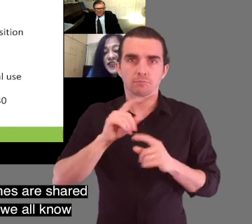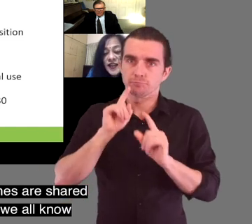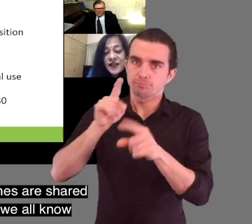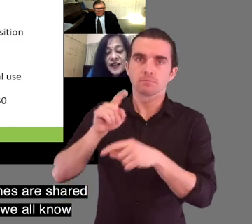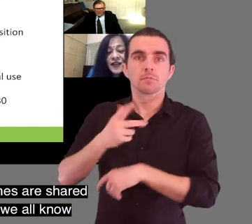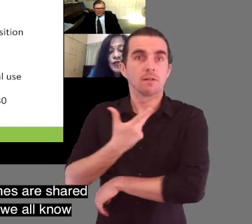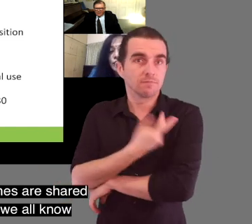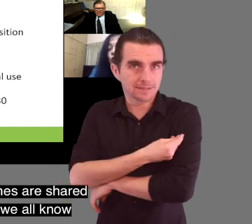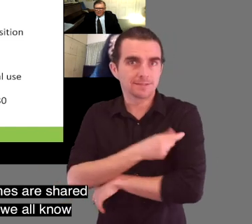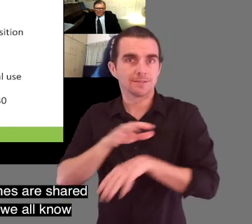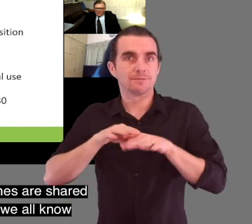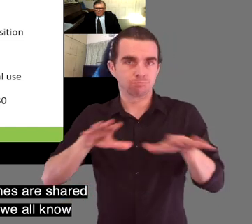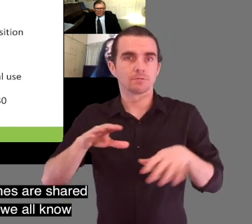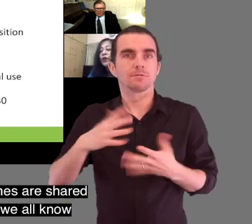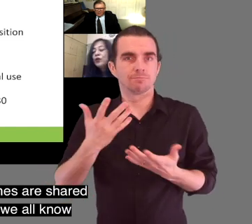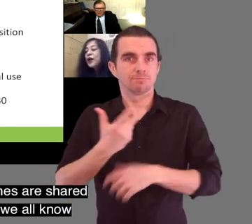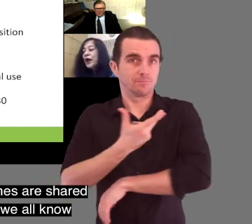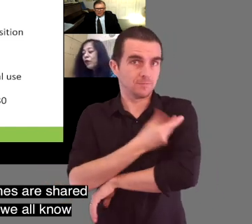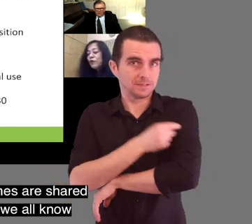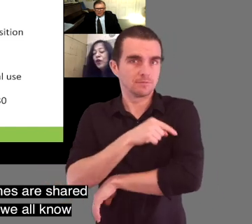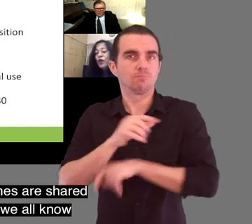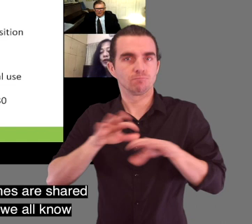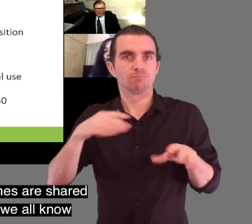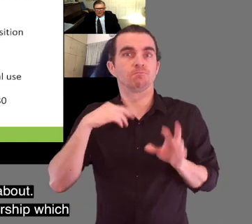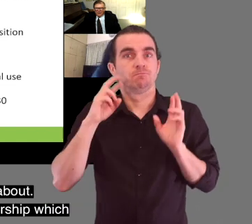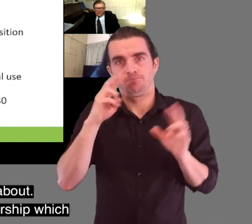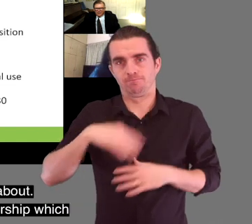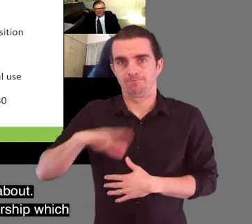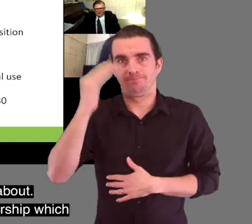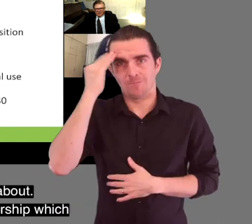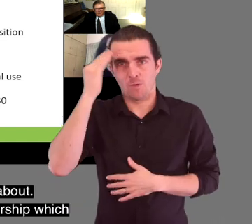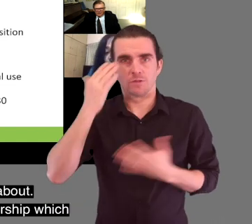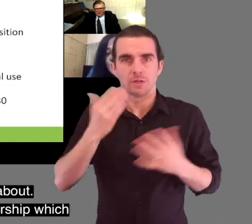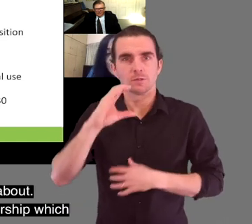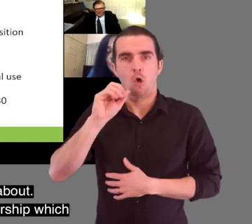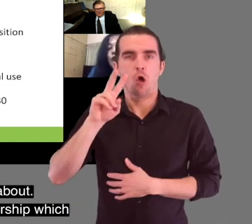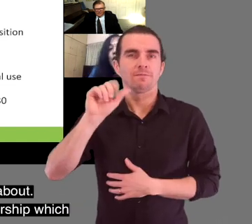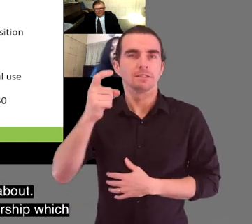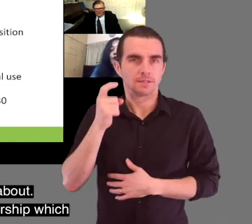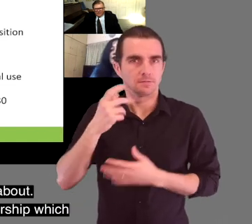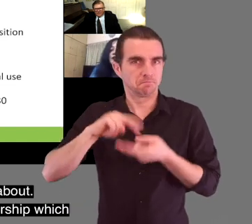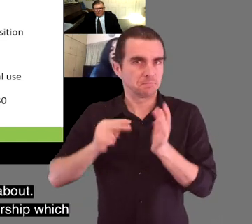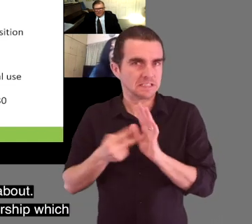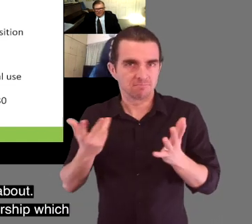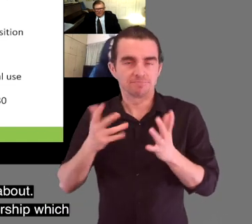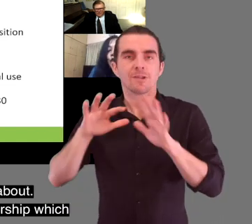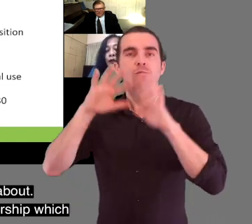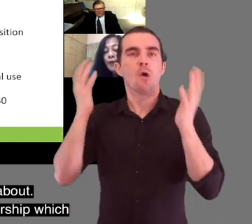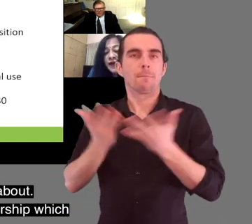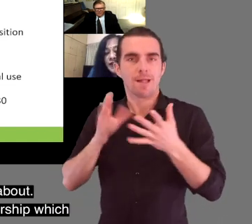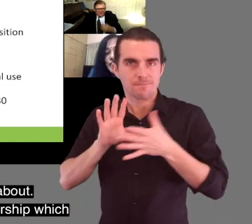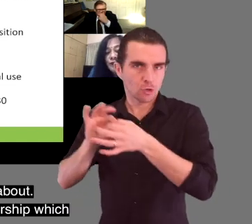are shared. So COVAX, I hope we all know what is COVAX all about. COVAX is a